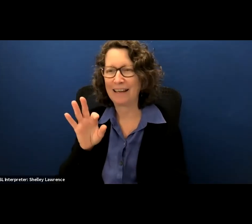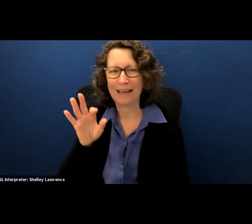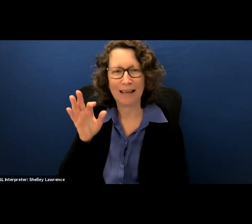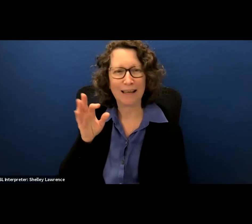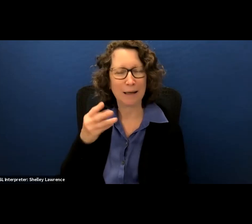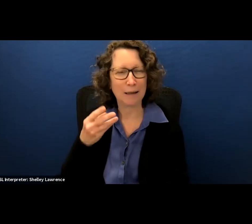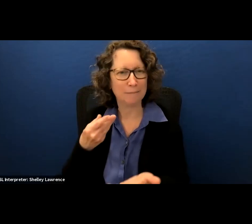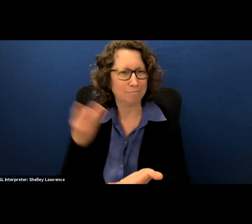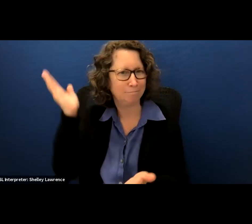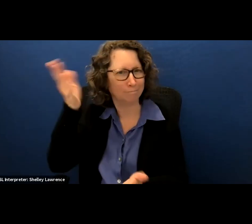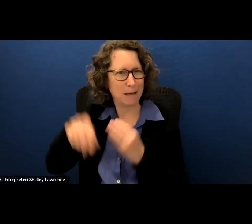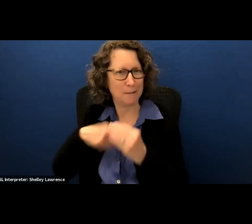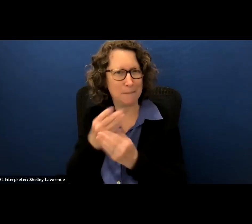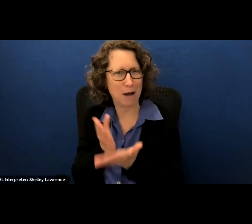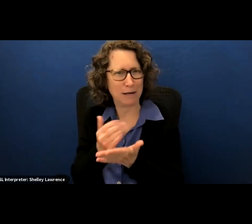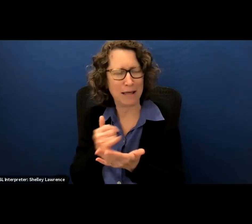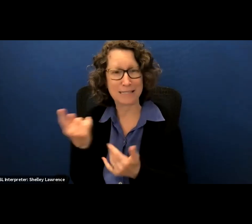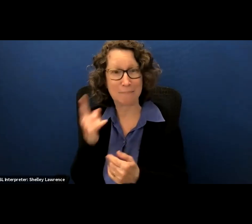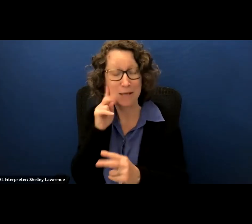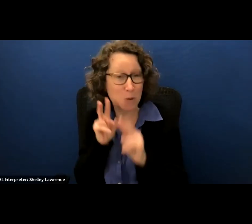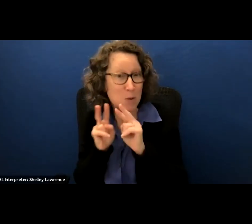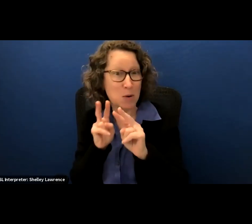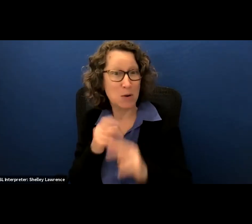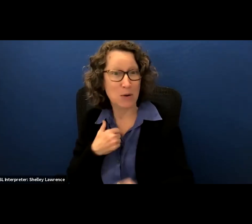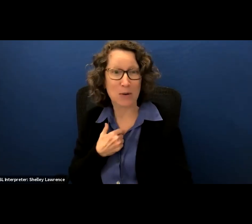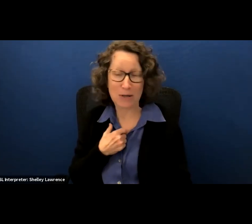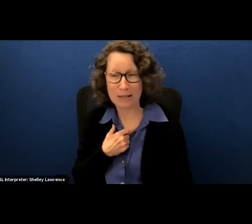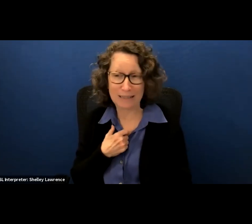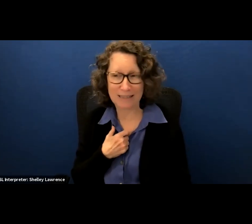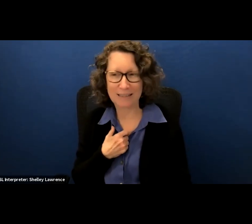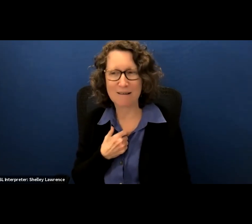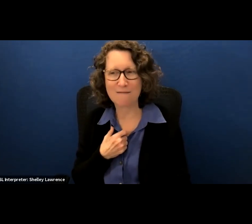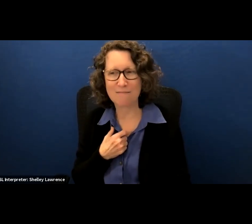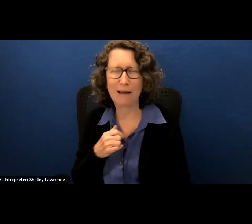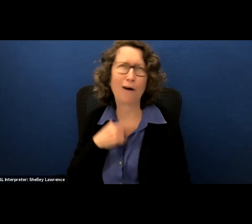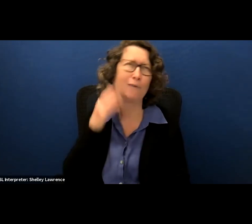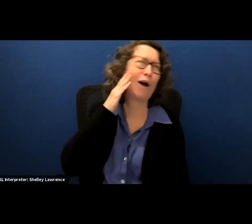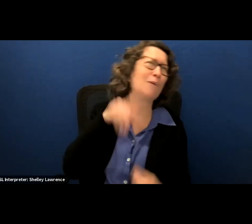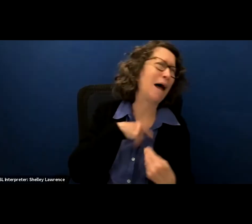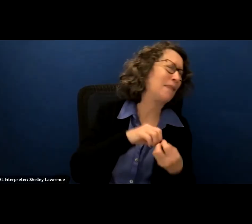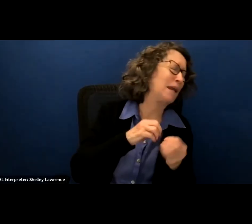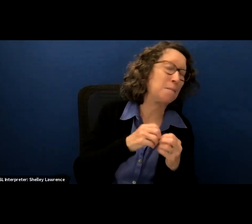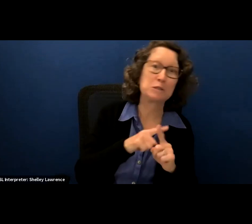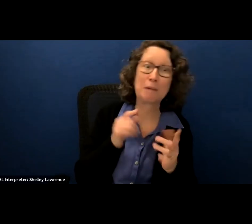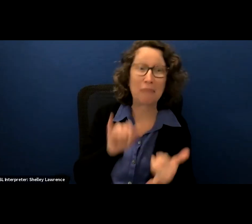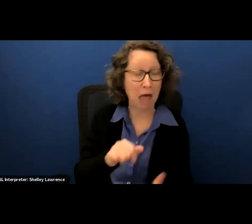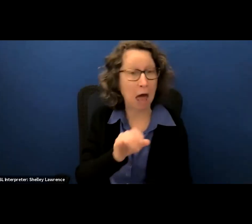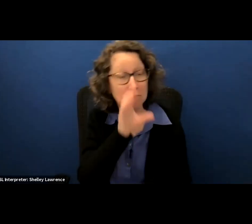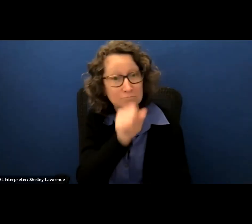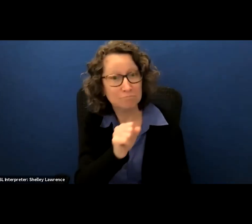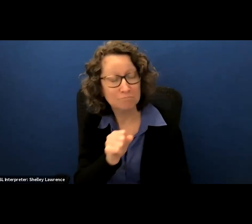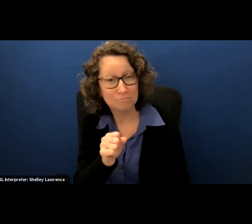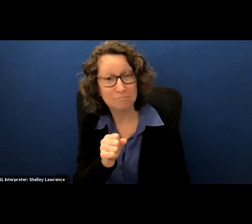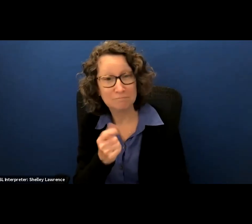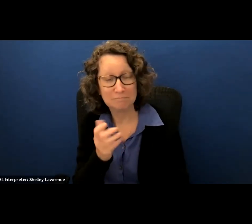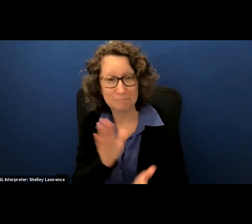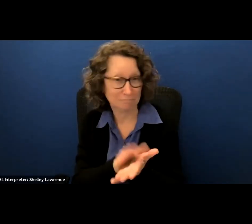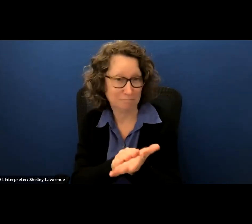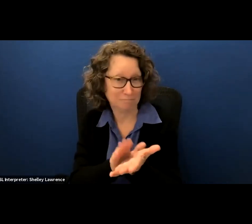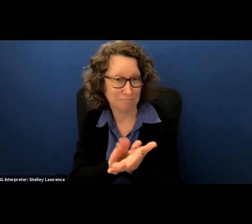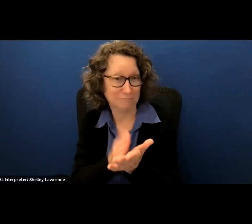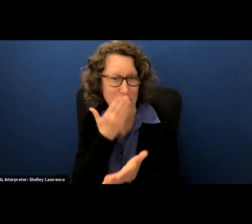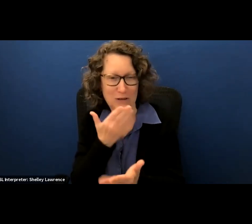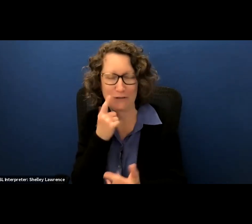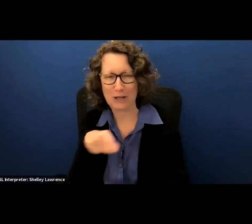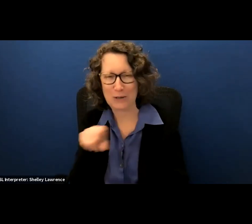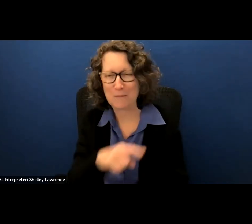presentation. That's something to anticipate well, you're like at the end of the day, oh, no, about the numbers, but that was very energetic. I need to acknowledge that. Oh, thank you.